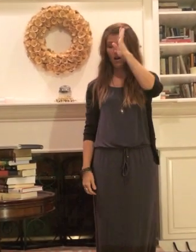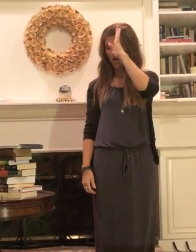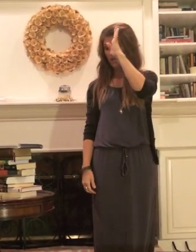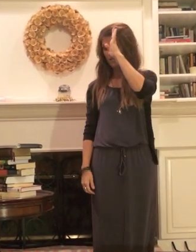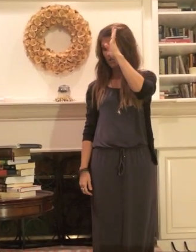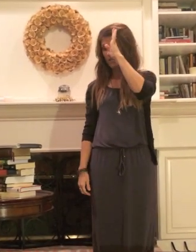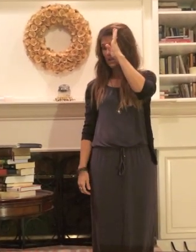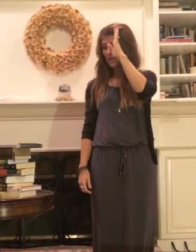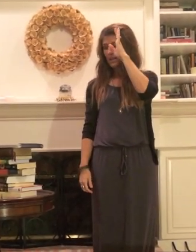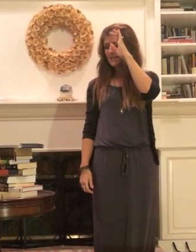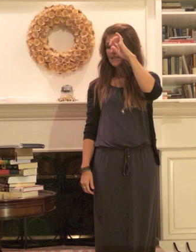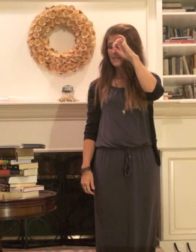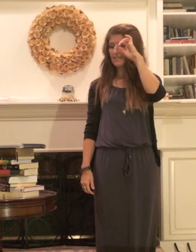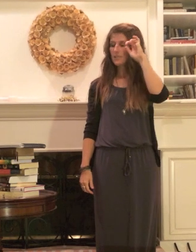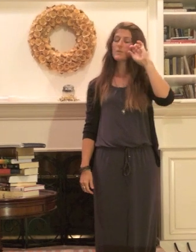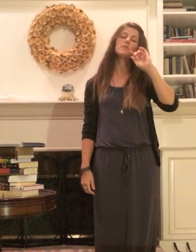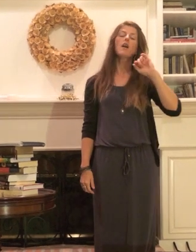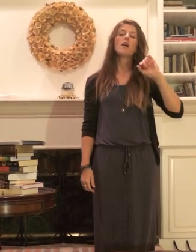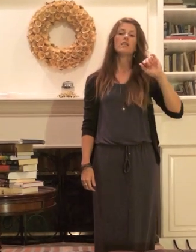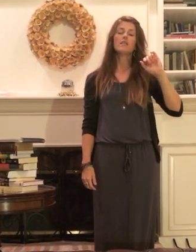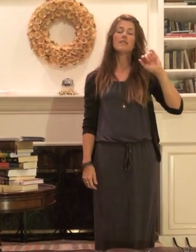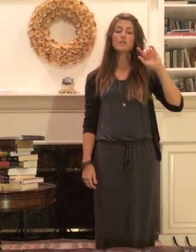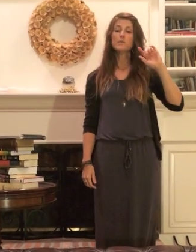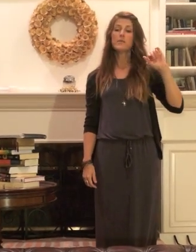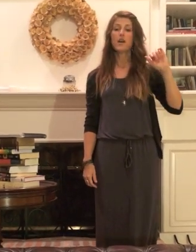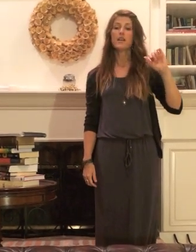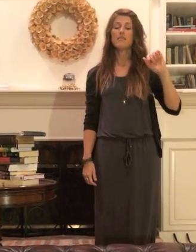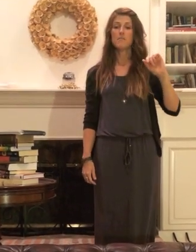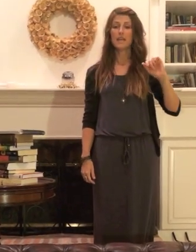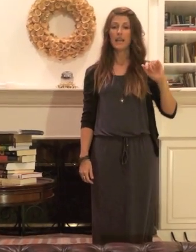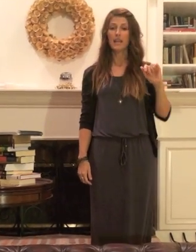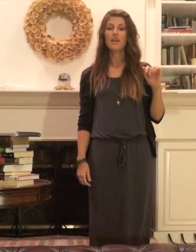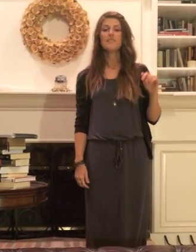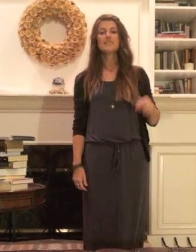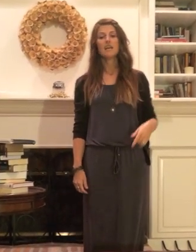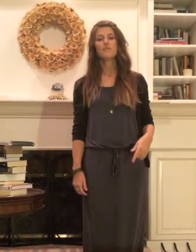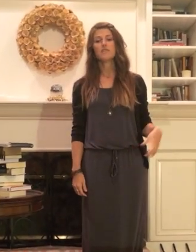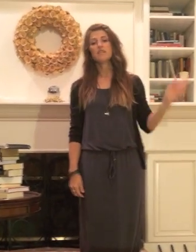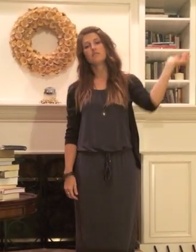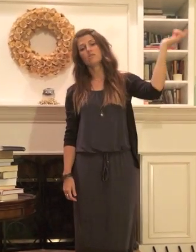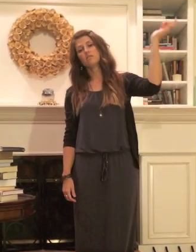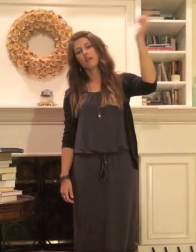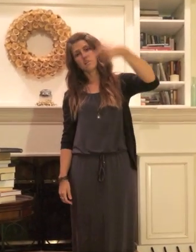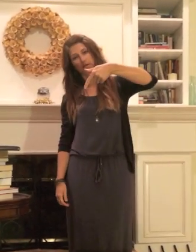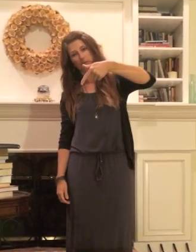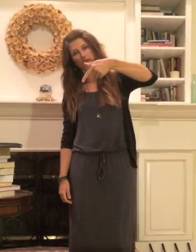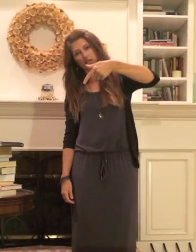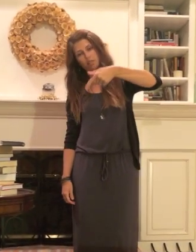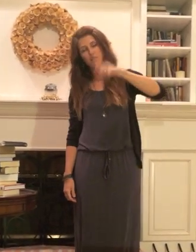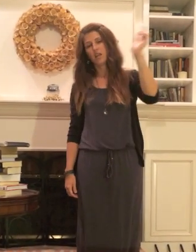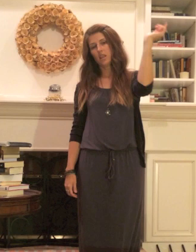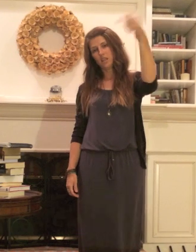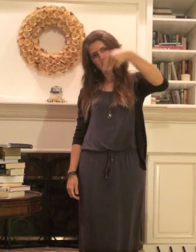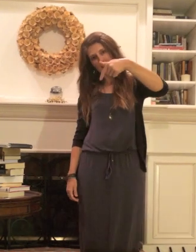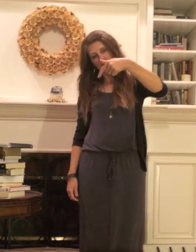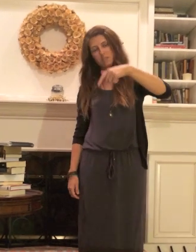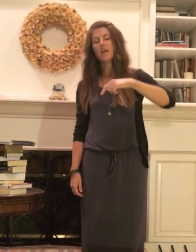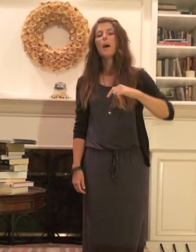God. It says this was with God. This was with God in the beginning. The sign for this is just like pointing, like this.